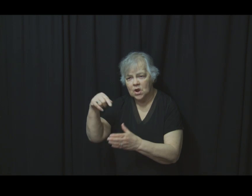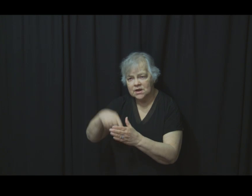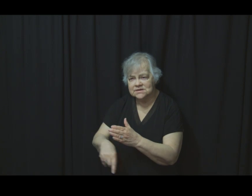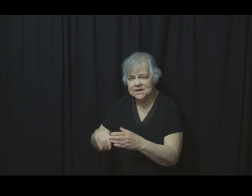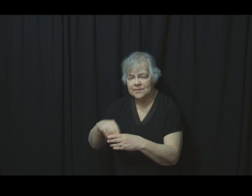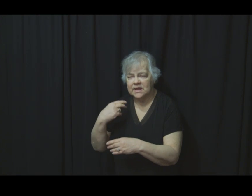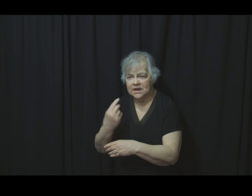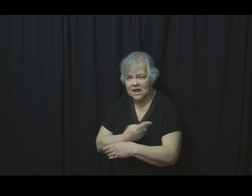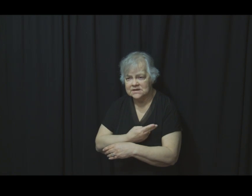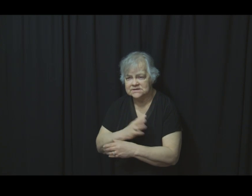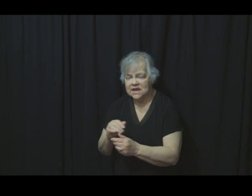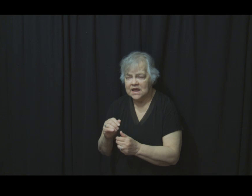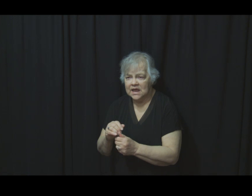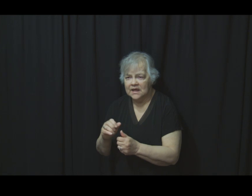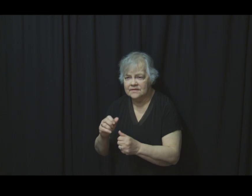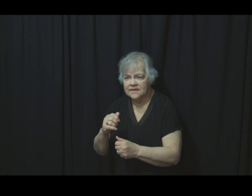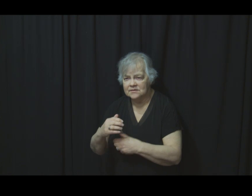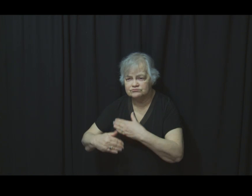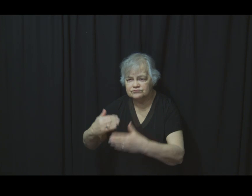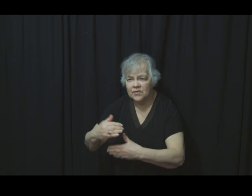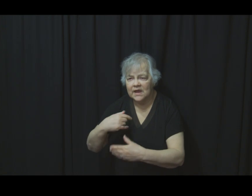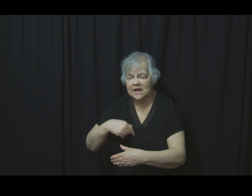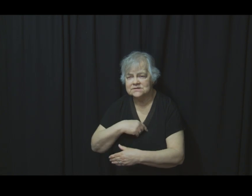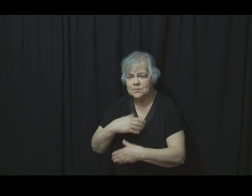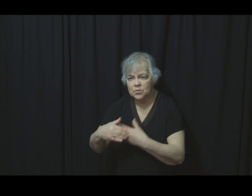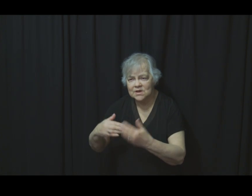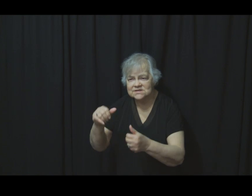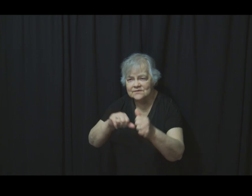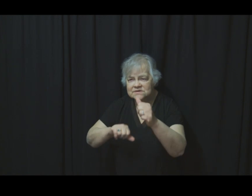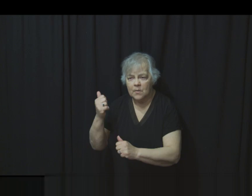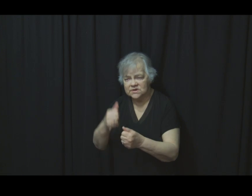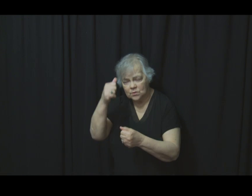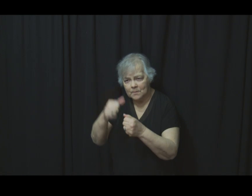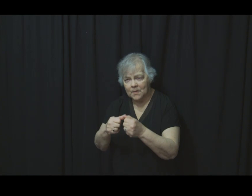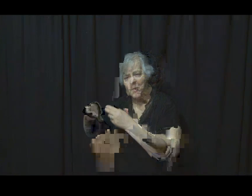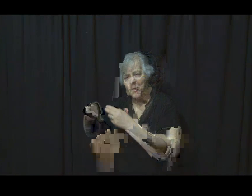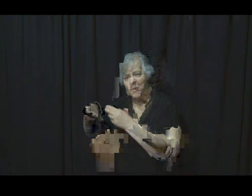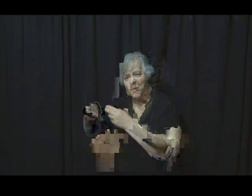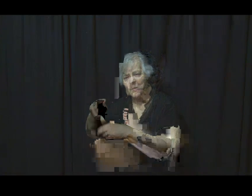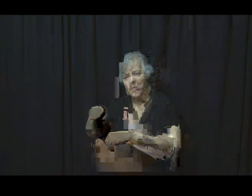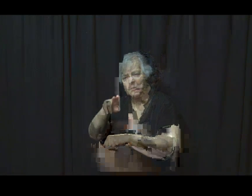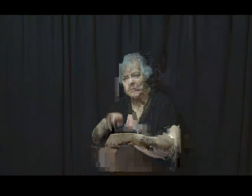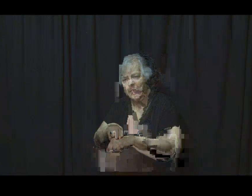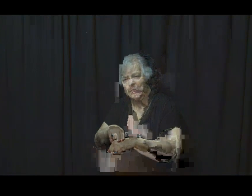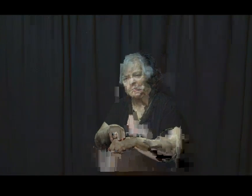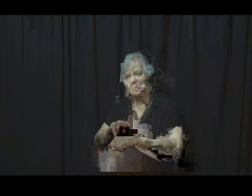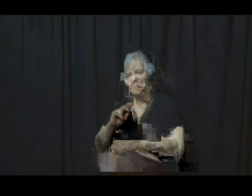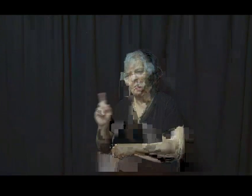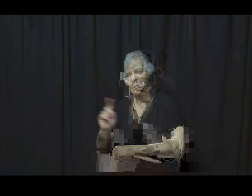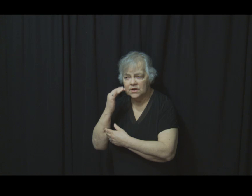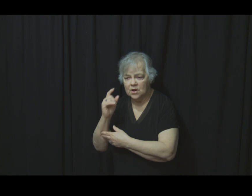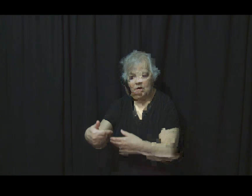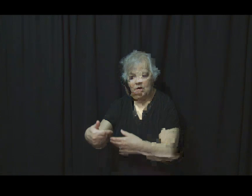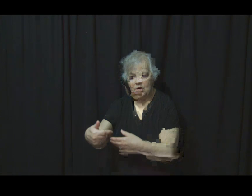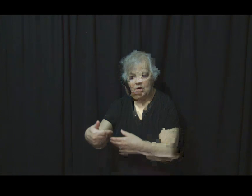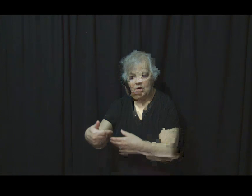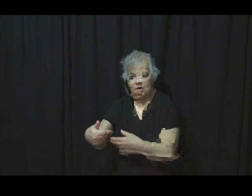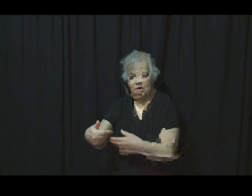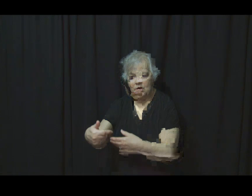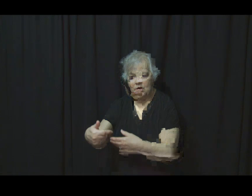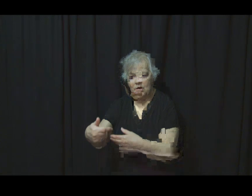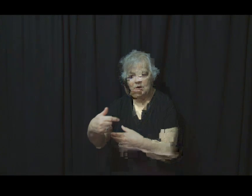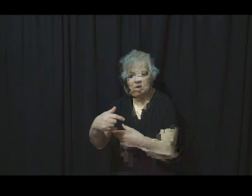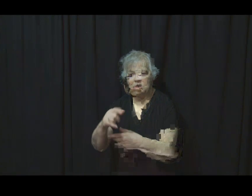they drive us. So the process of science, the way we know if we abandon the process, go to the